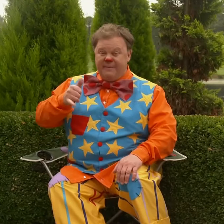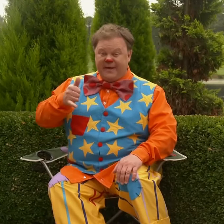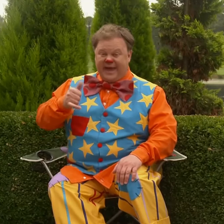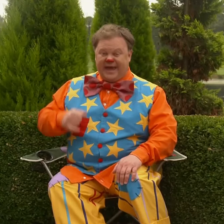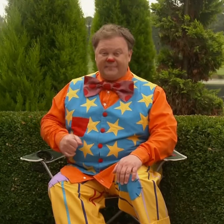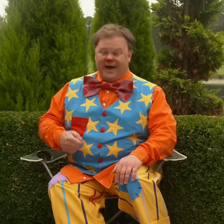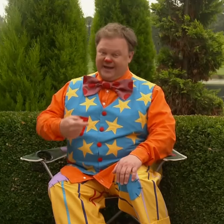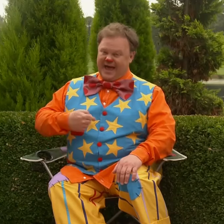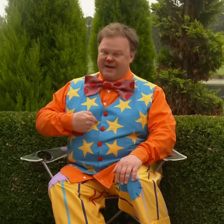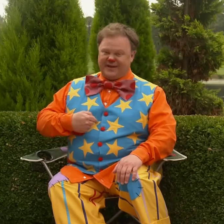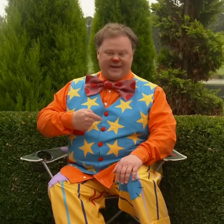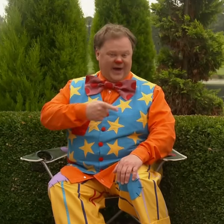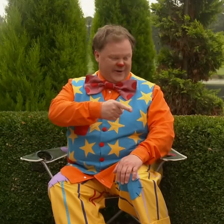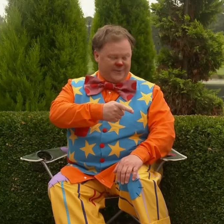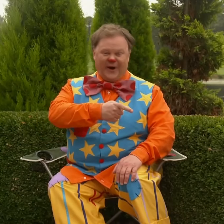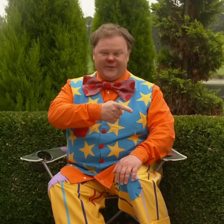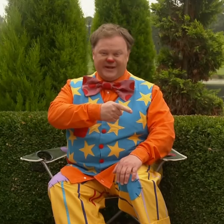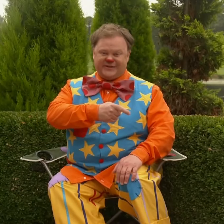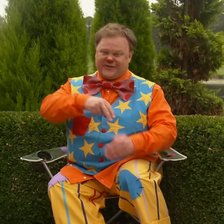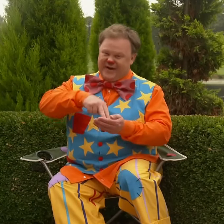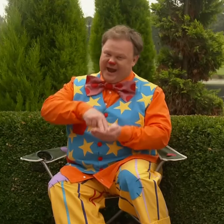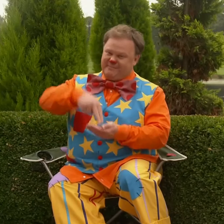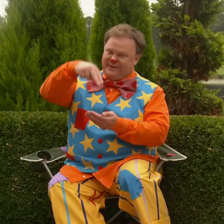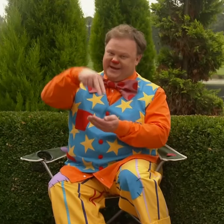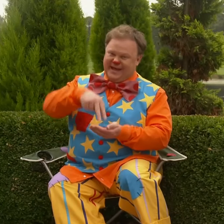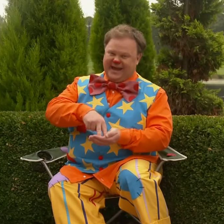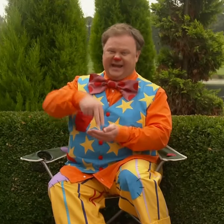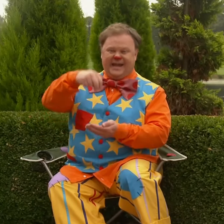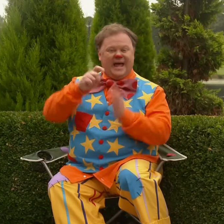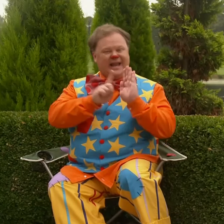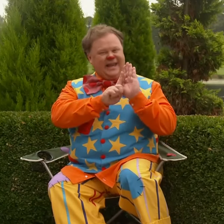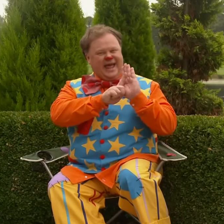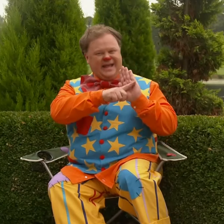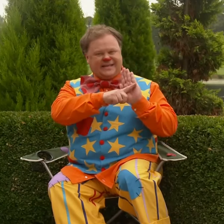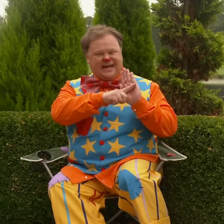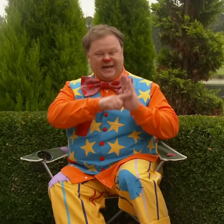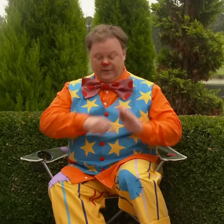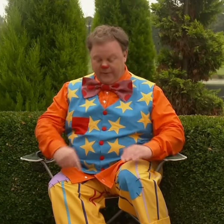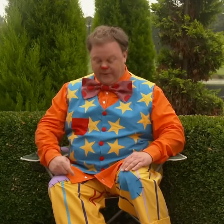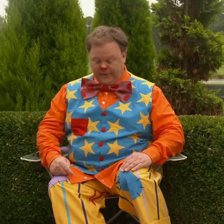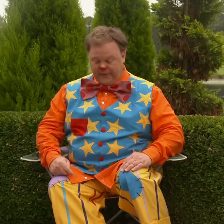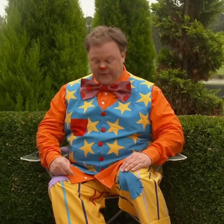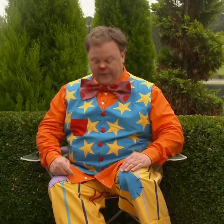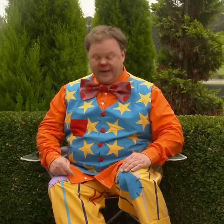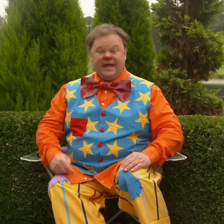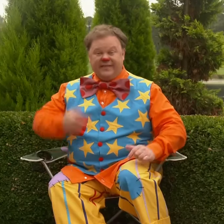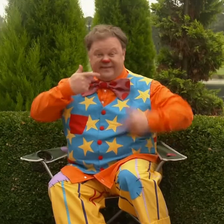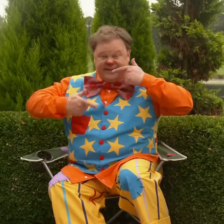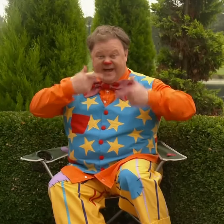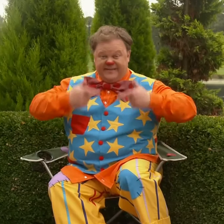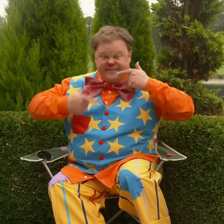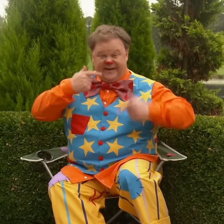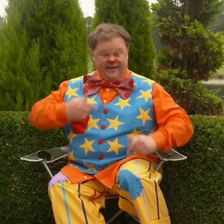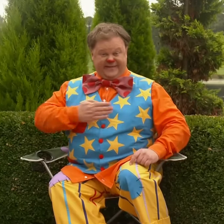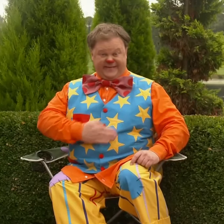maybe I'll have a go on the trampoline later. Oh, this lunch looks